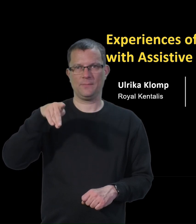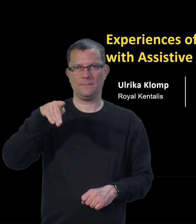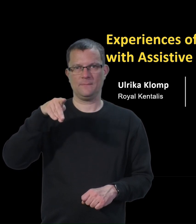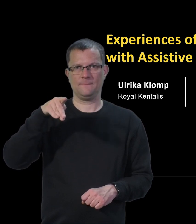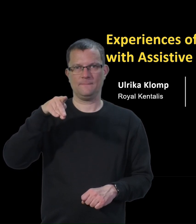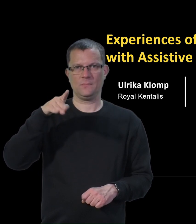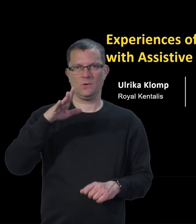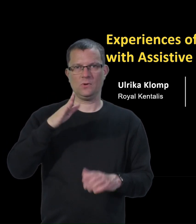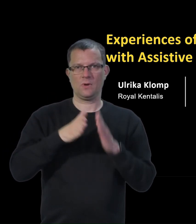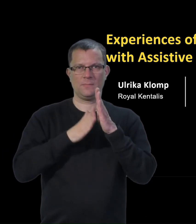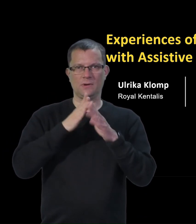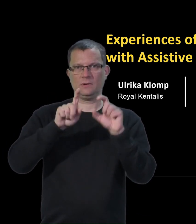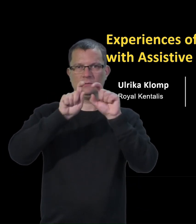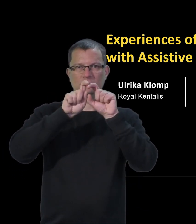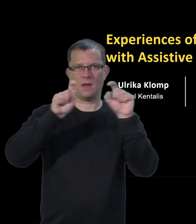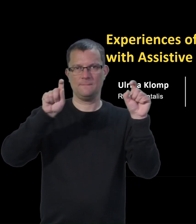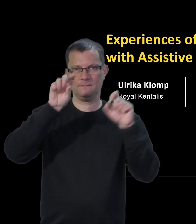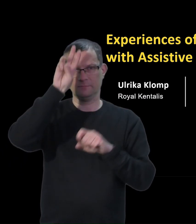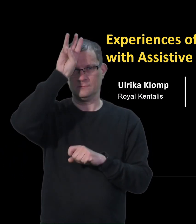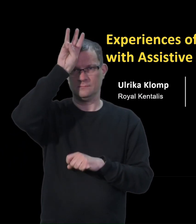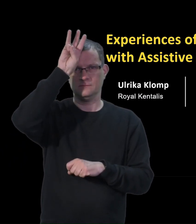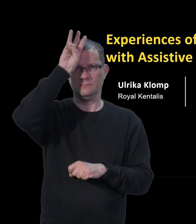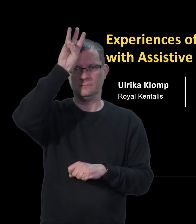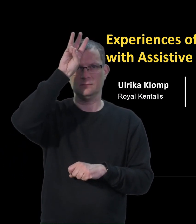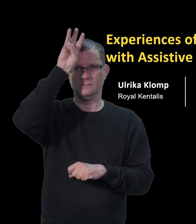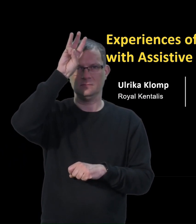And this is my name sign.